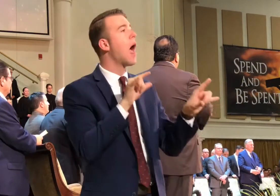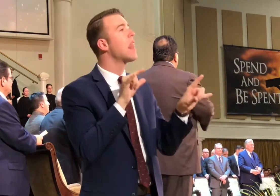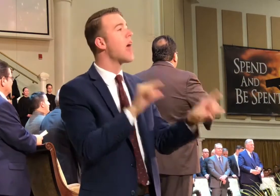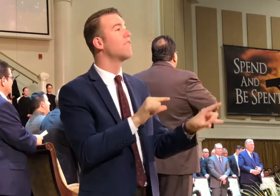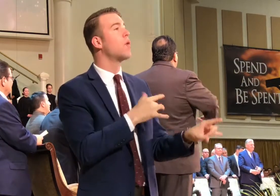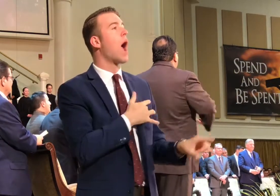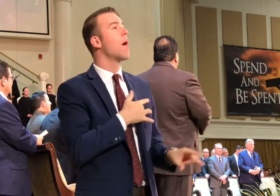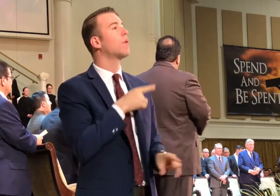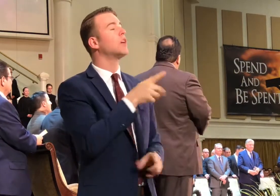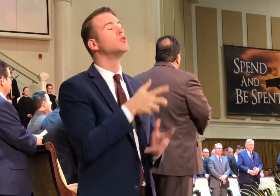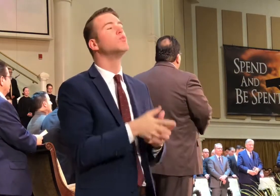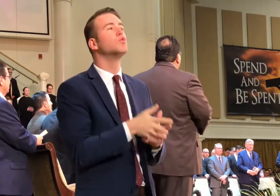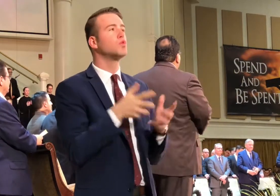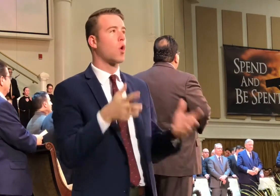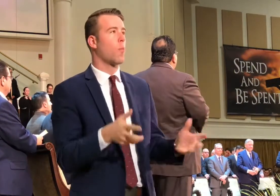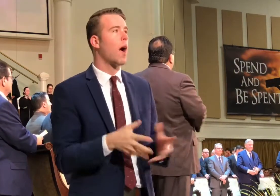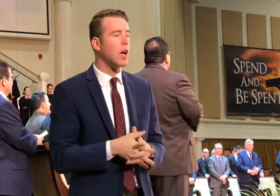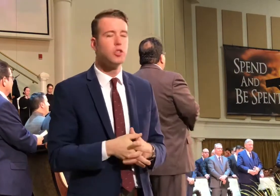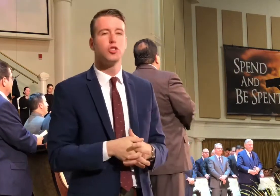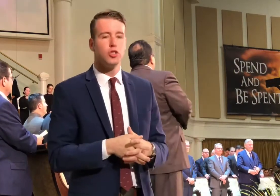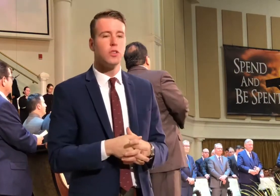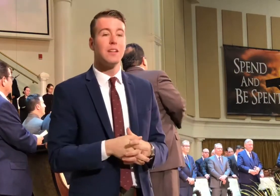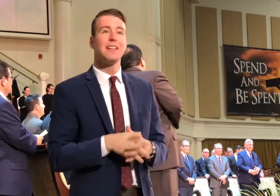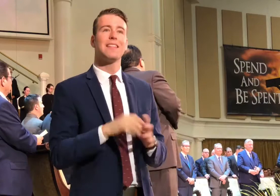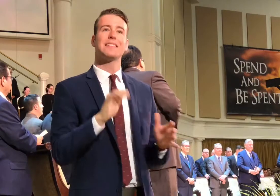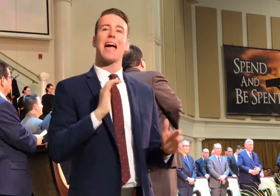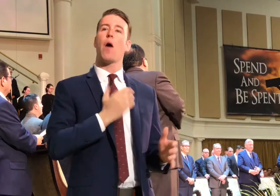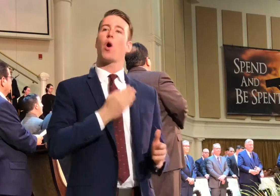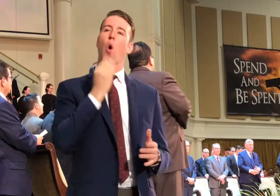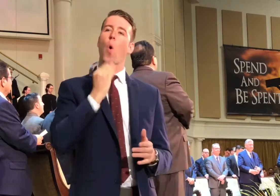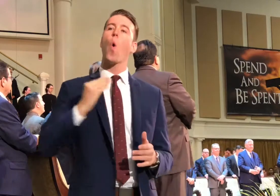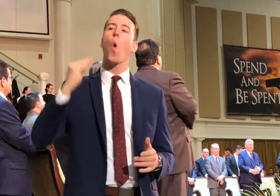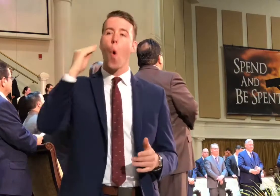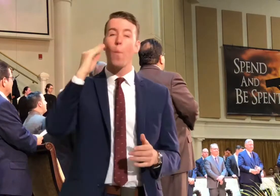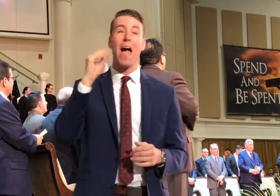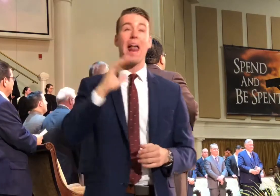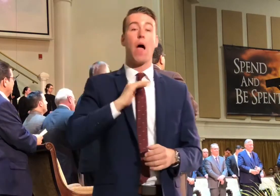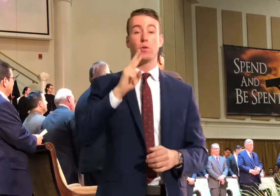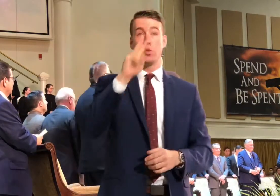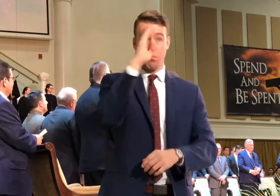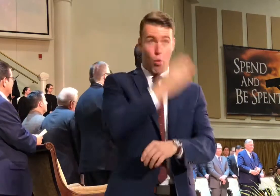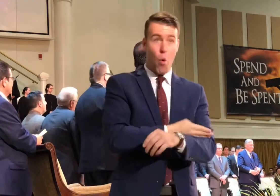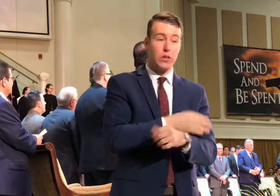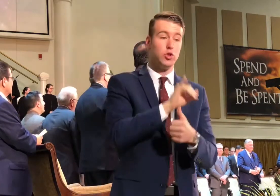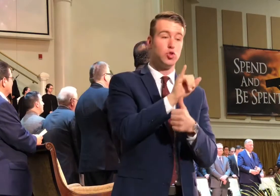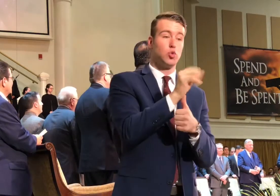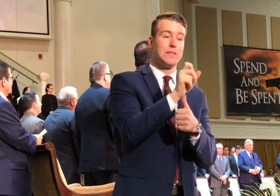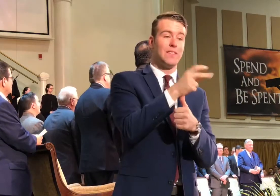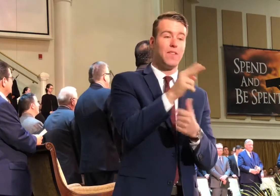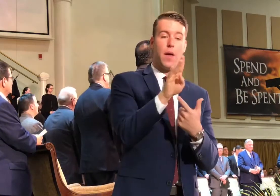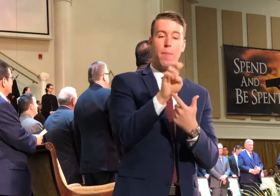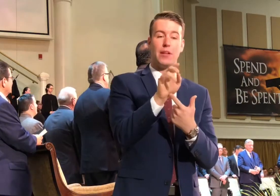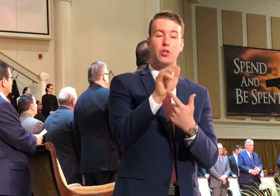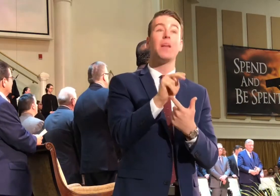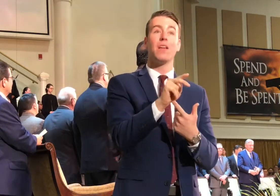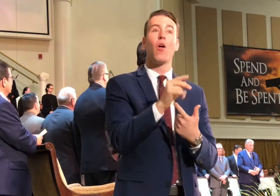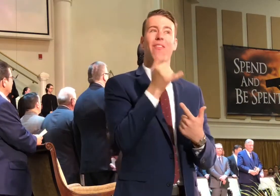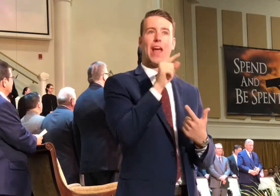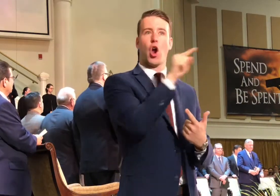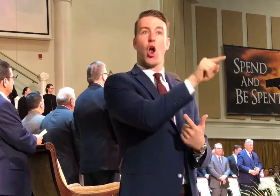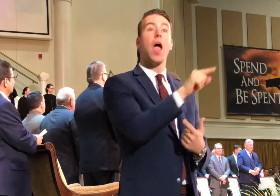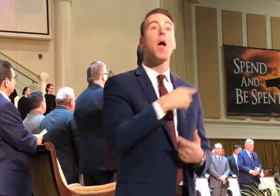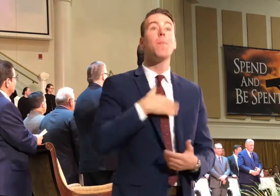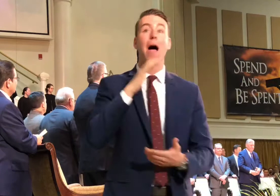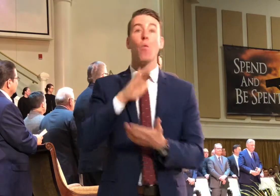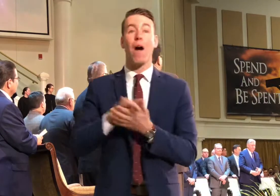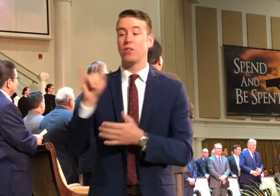Appreciate you so much. It's our home, and our boys, Joseph and Benjamin, are there. I'm glad my wife, Jackie